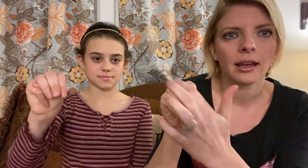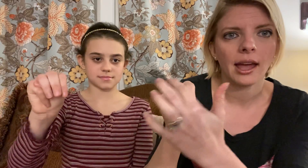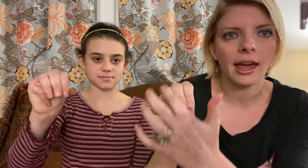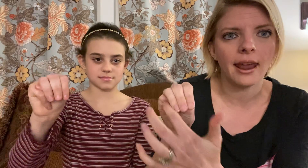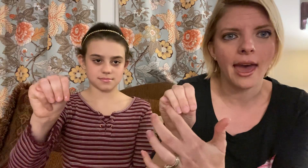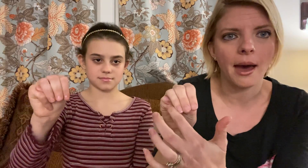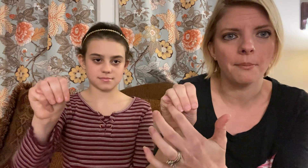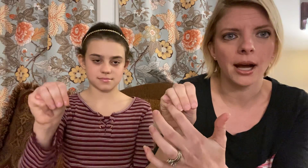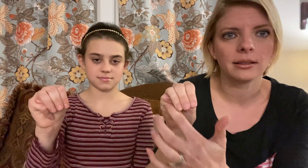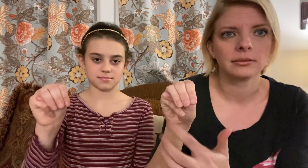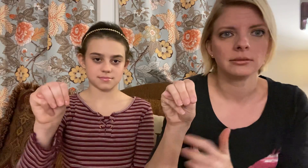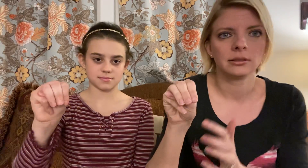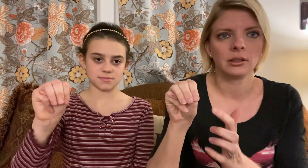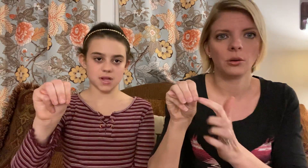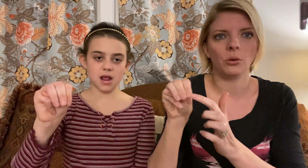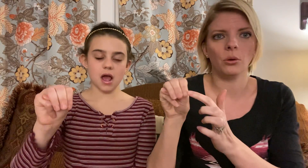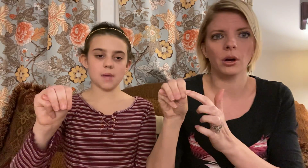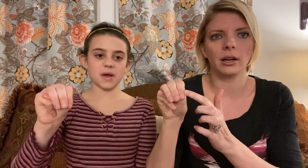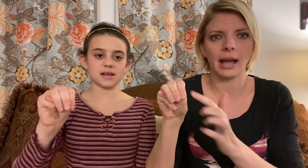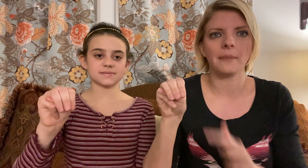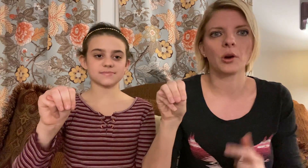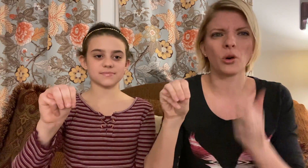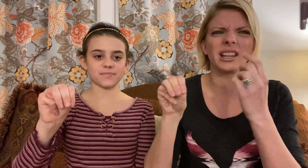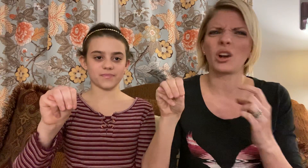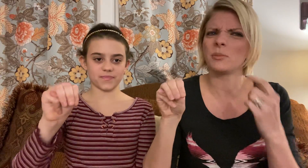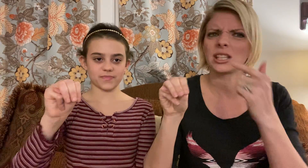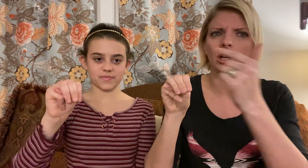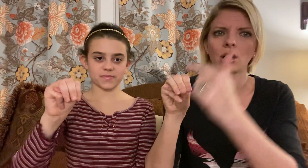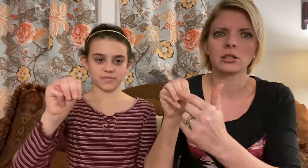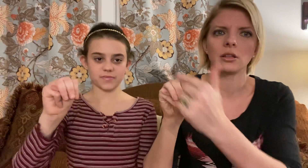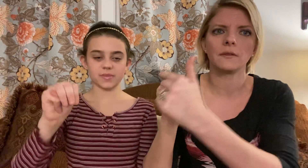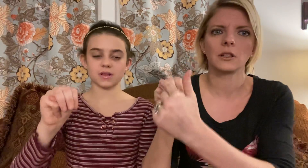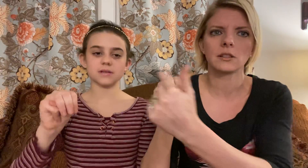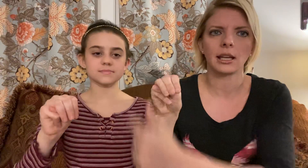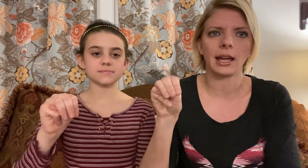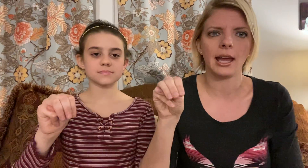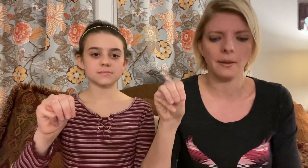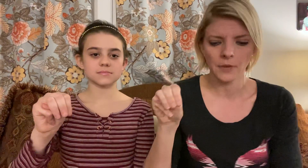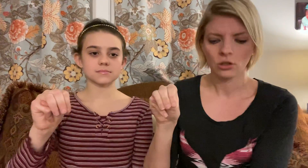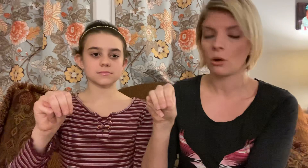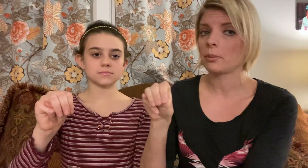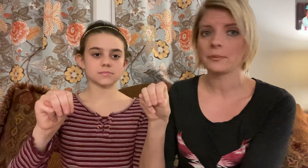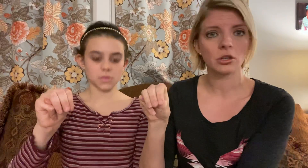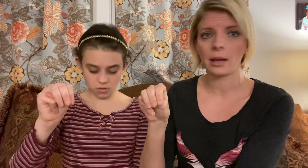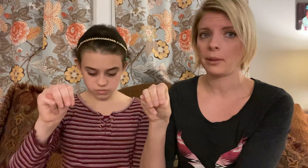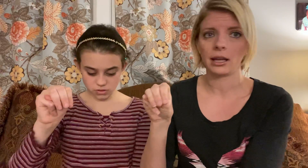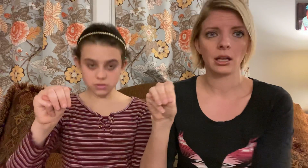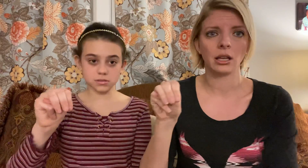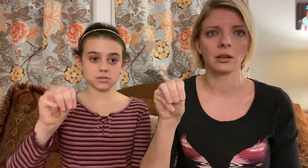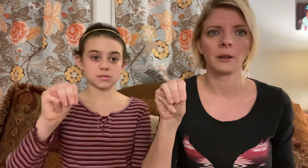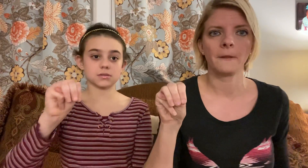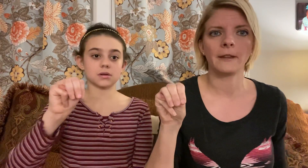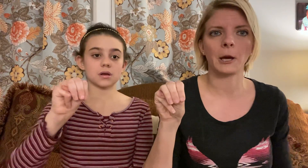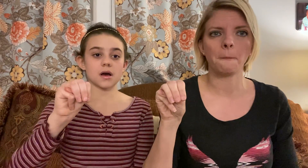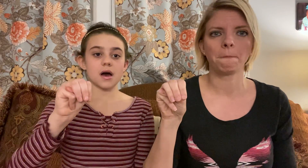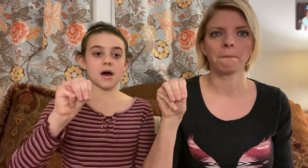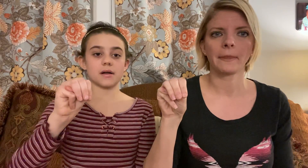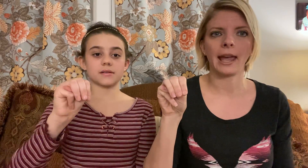an M. Or like almost in cursive. It looks like an M. Don't bump the tripod, honey. There you go. Okay,